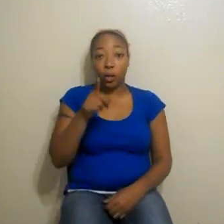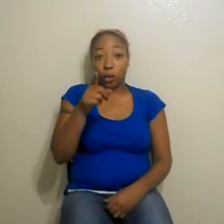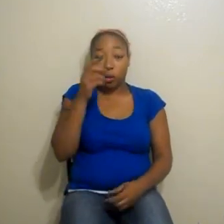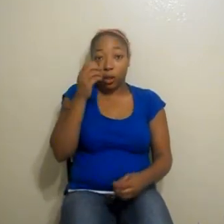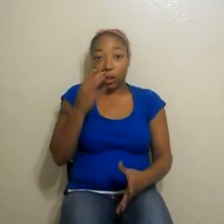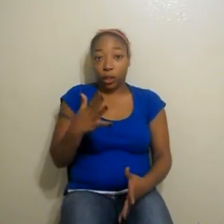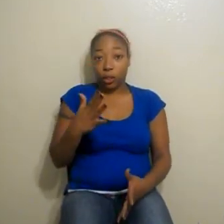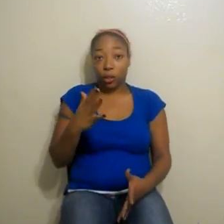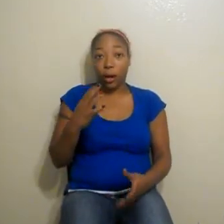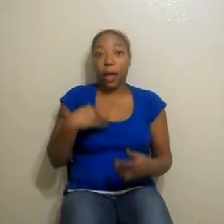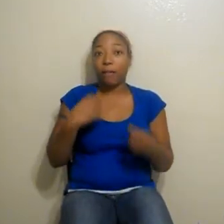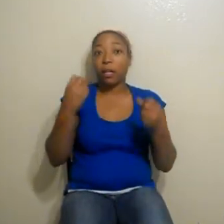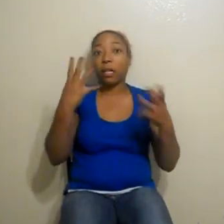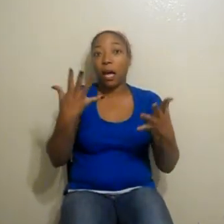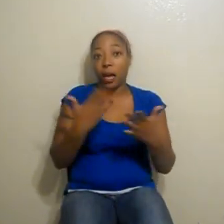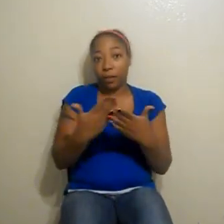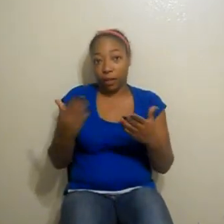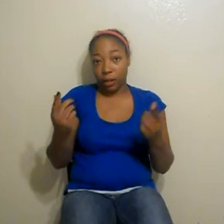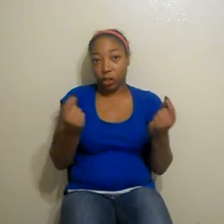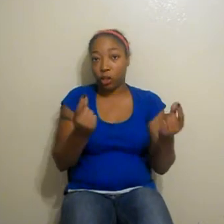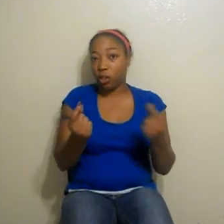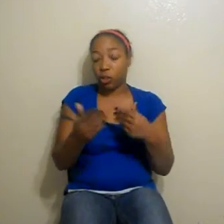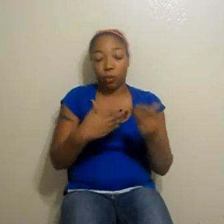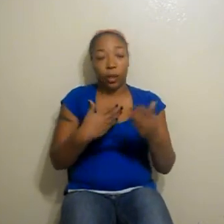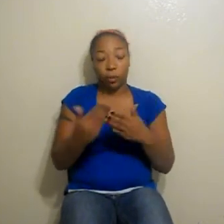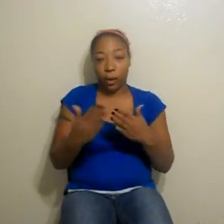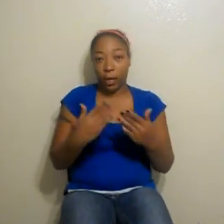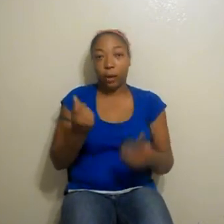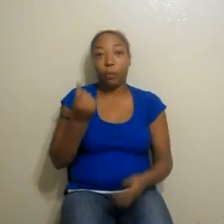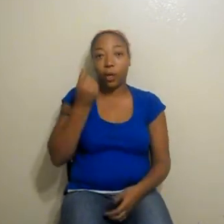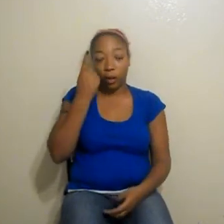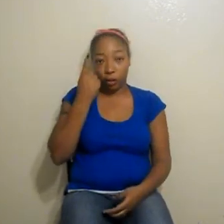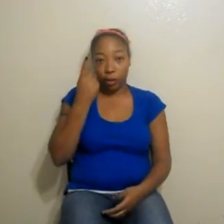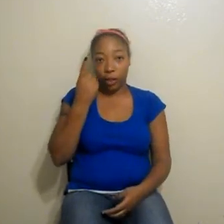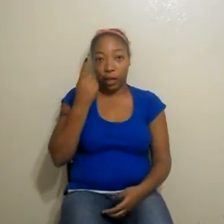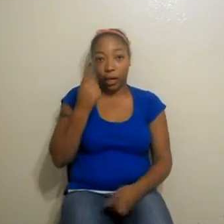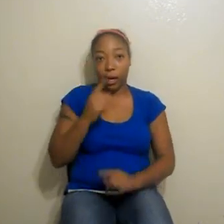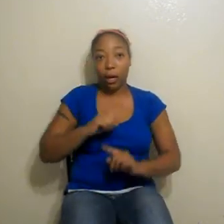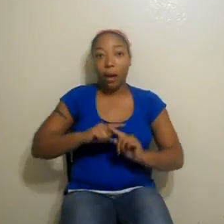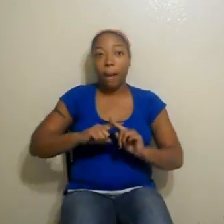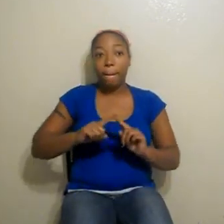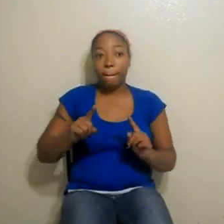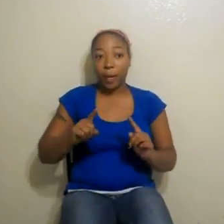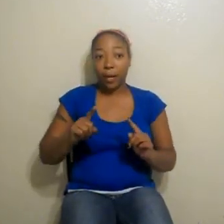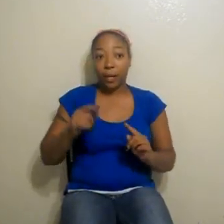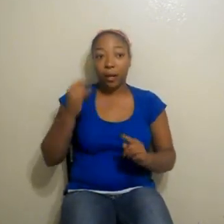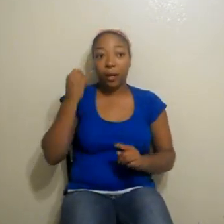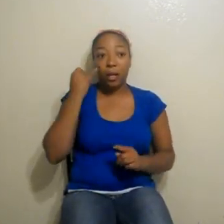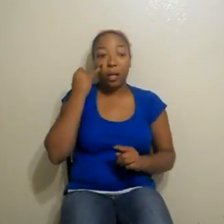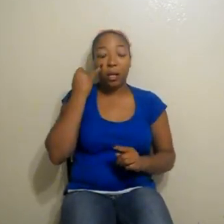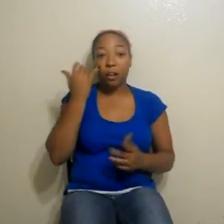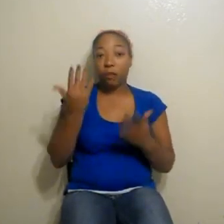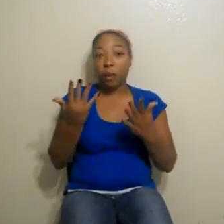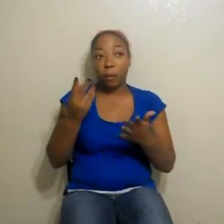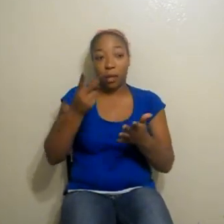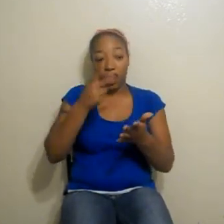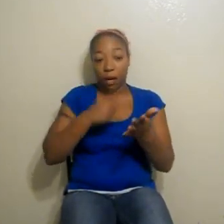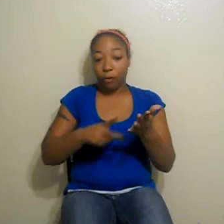You, the teacher, have a lot of things to do anyway, and we understand that. But if maybe every